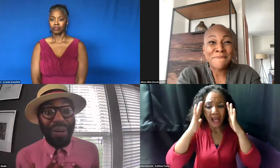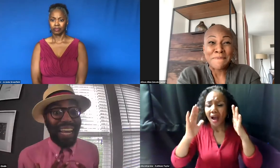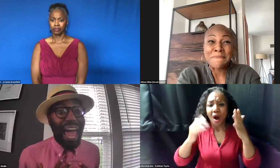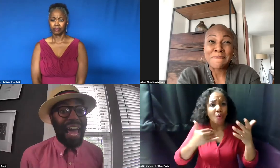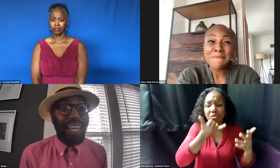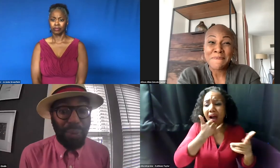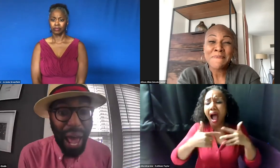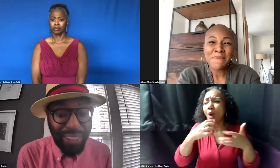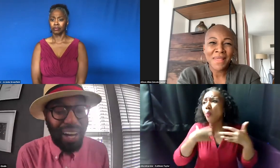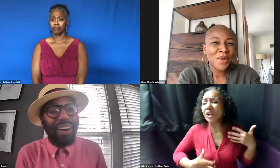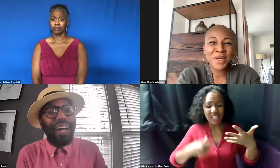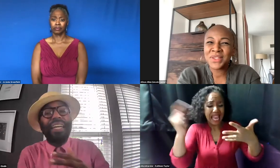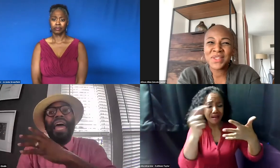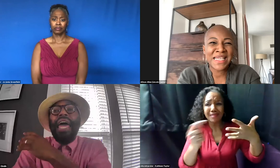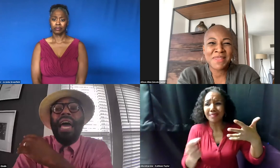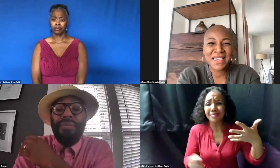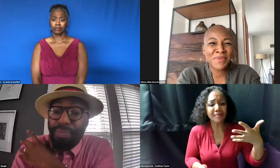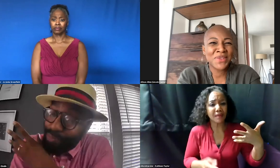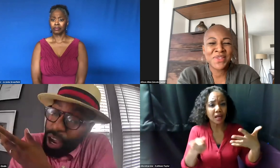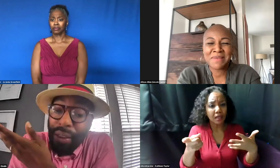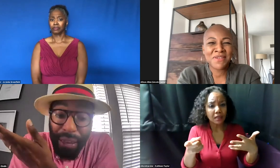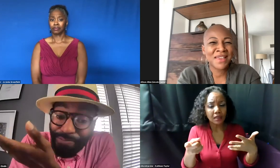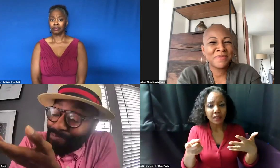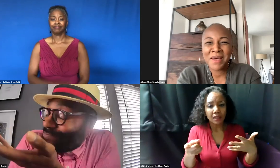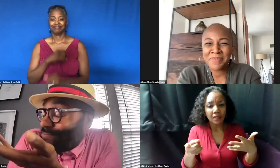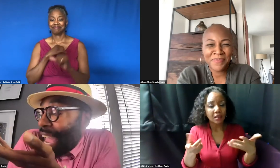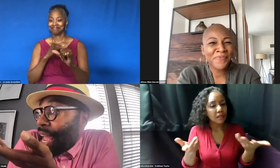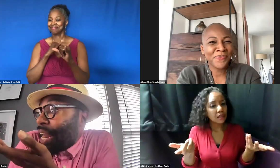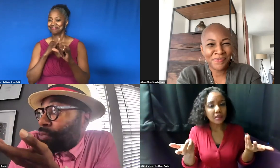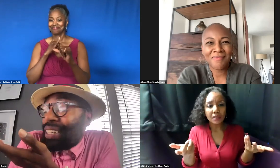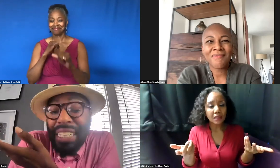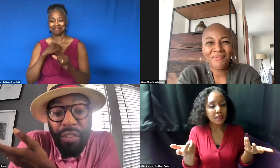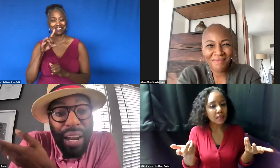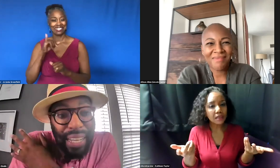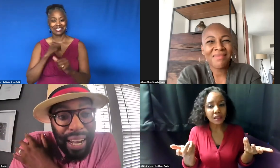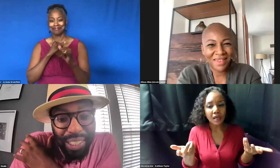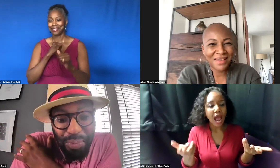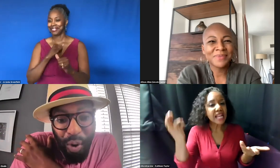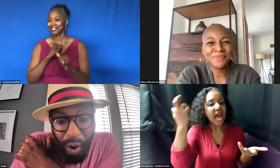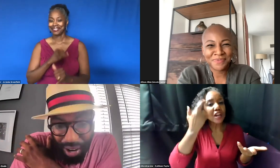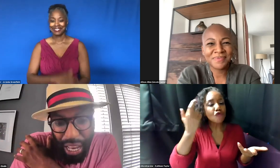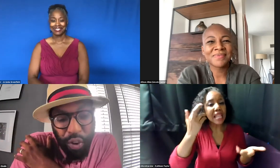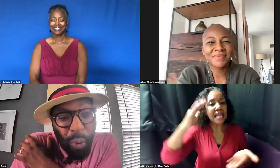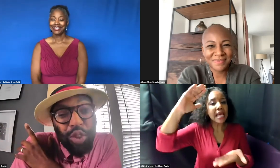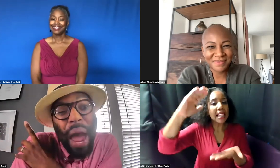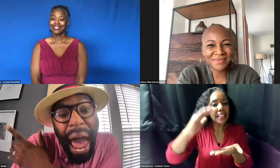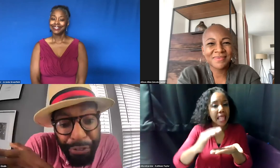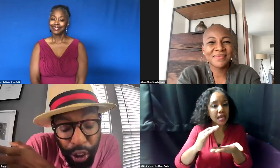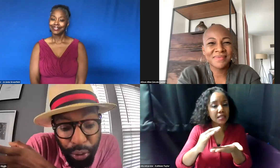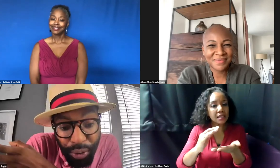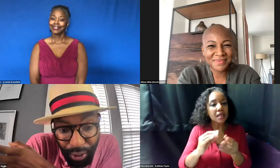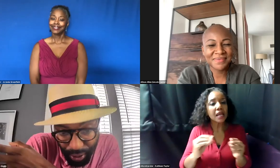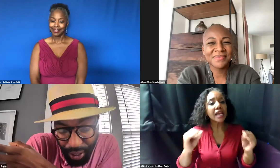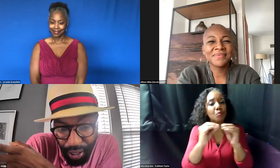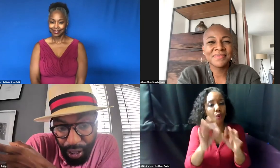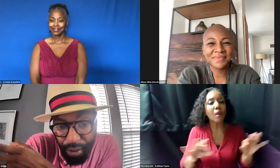you? I wish I had this when I was younger. And do the same thing. Do the same thing. Yep. And because I didn't realize that less is more as far as what you have to